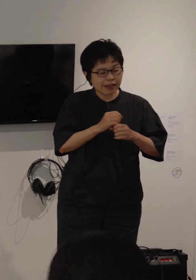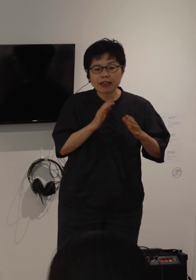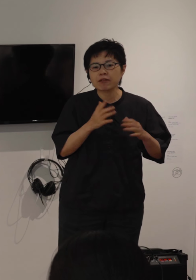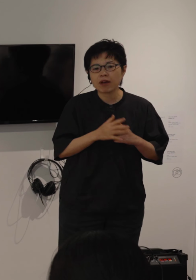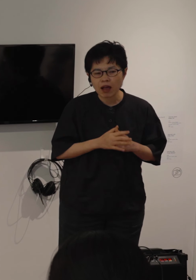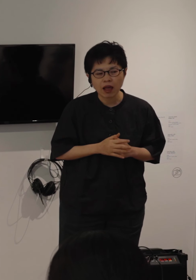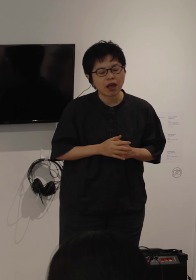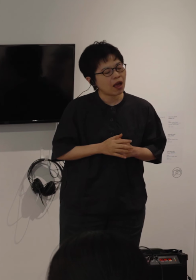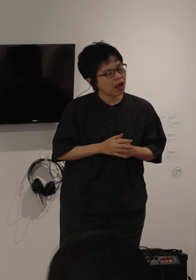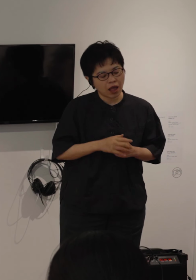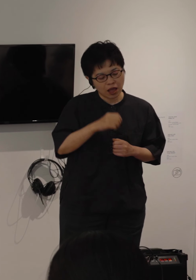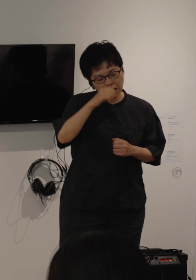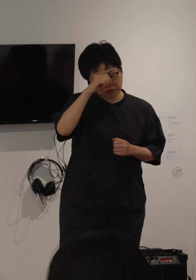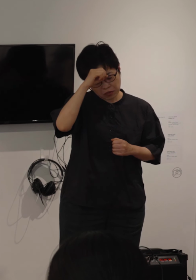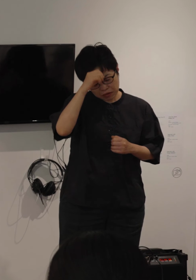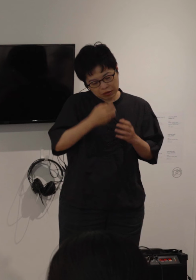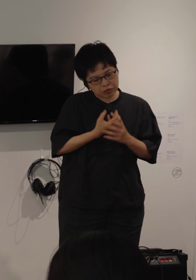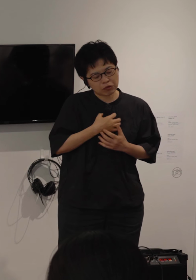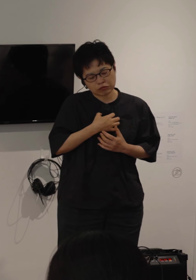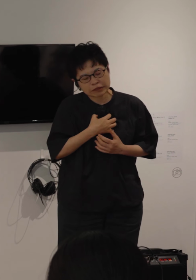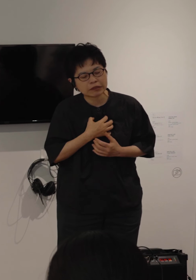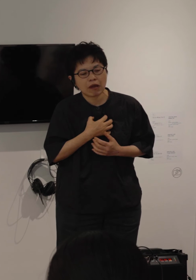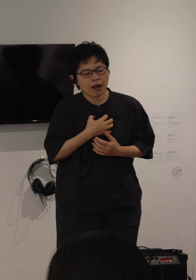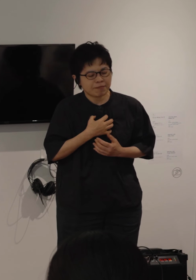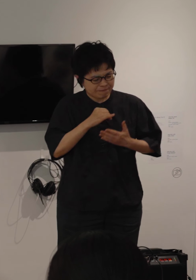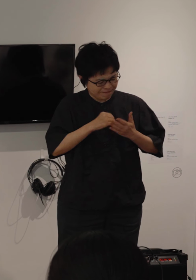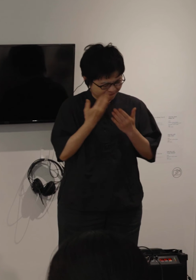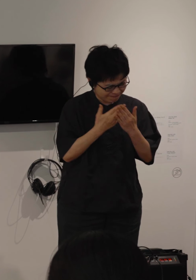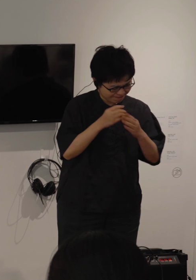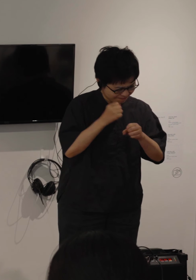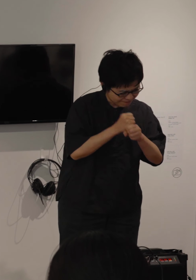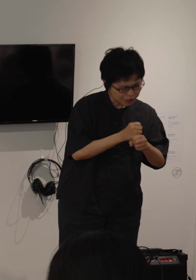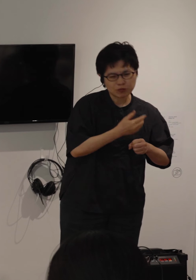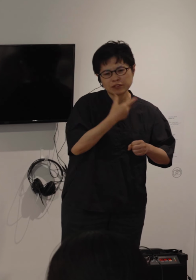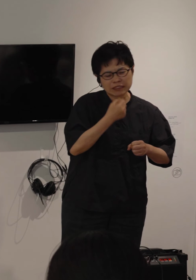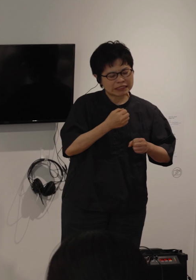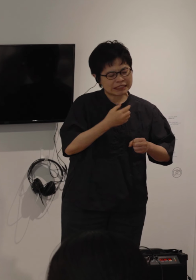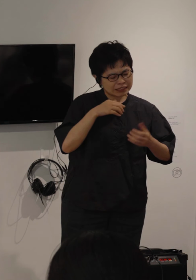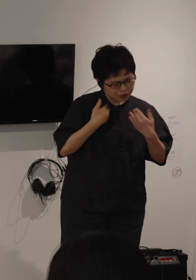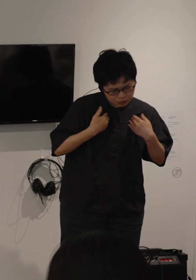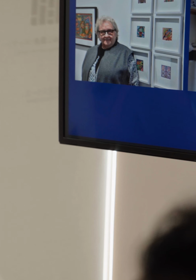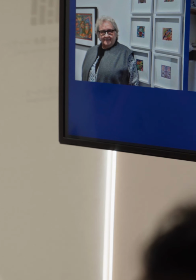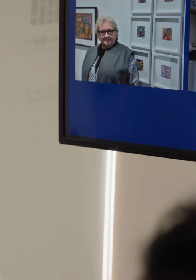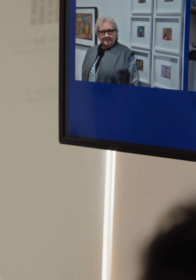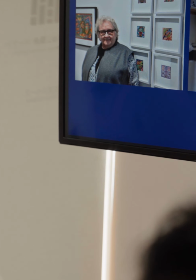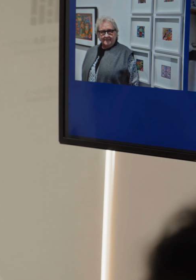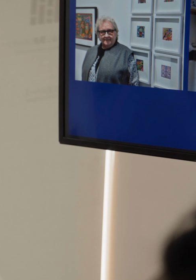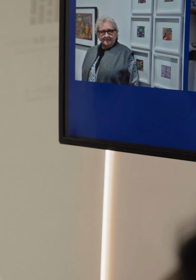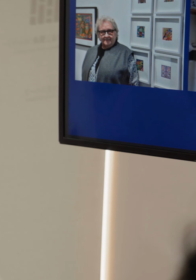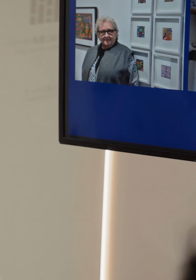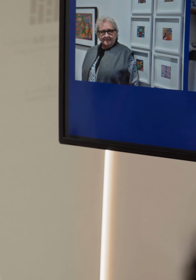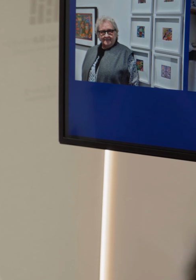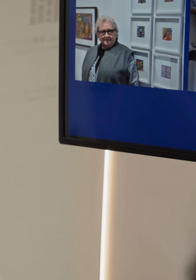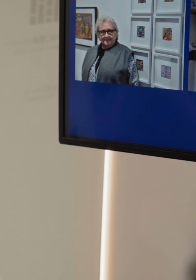that he'd rather stay up late making art than end up in A&E because he's drank too much or done something stupid. You'll see